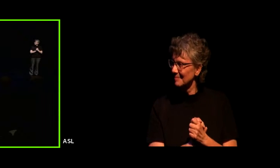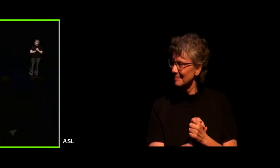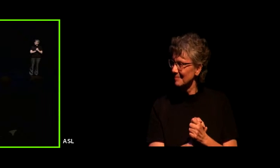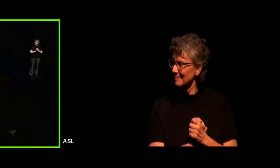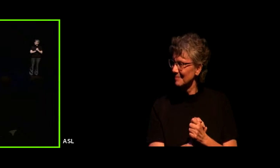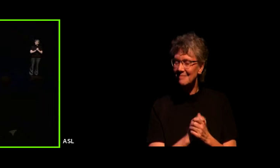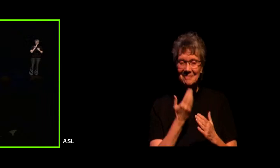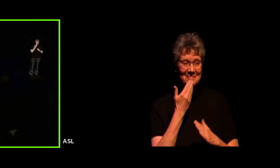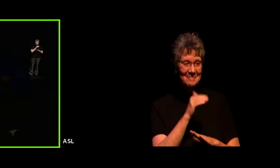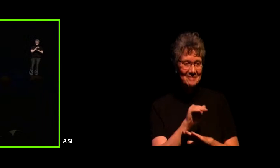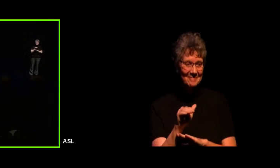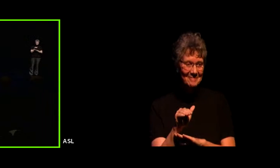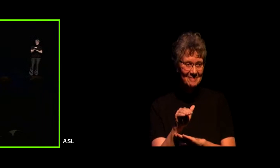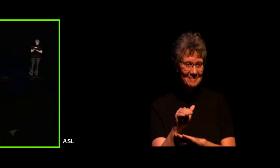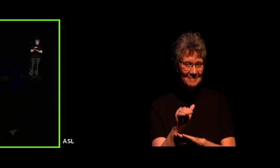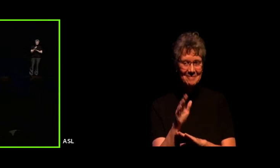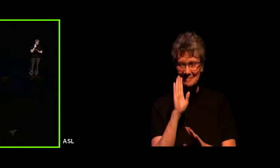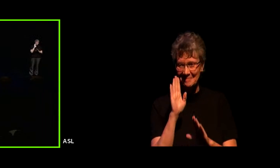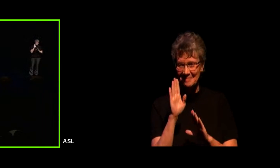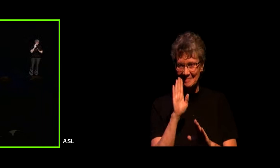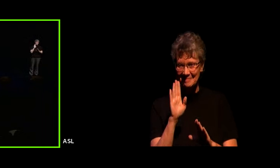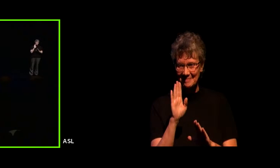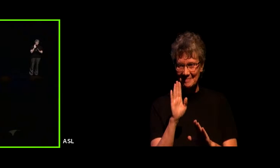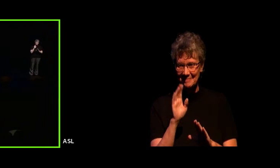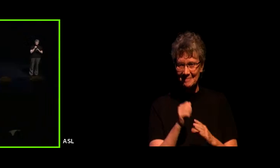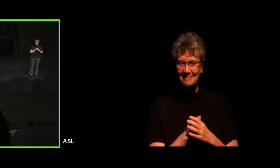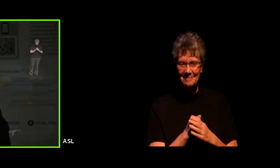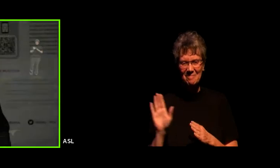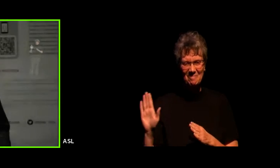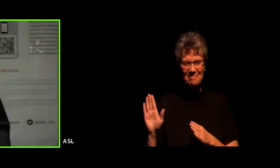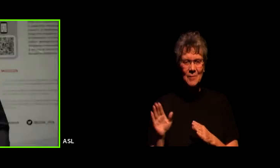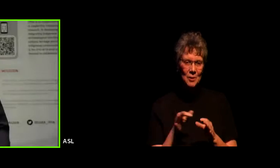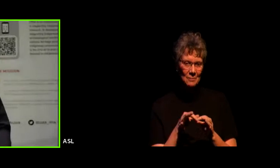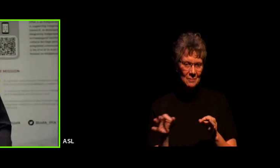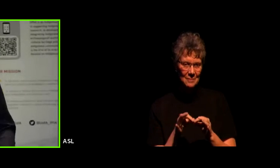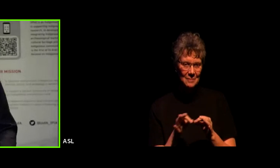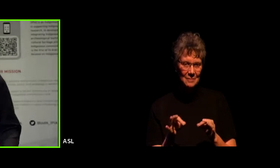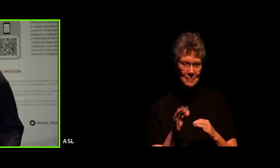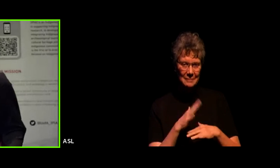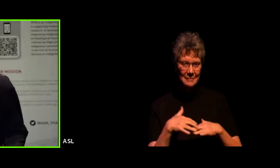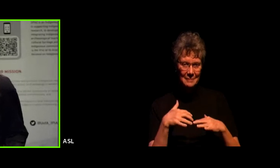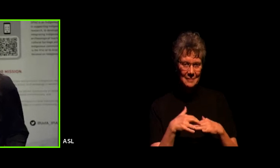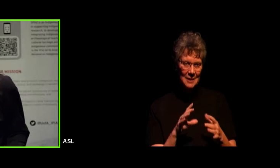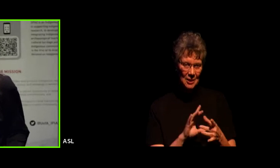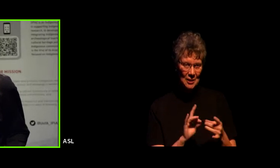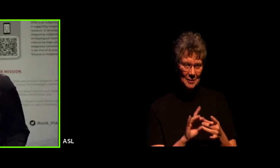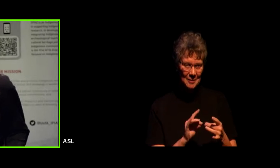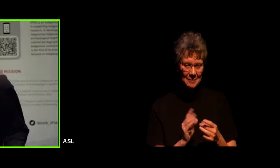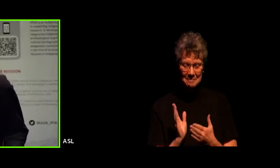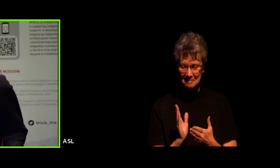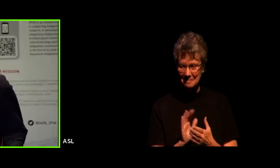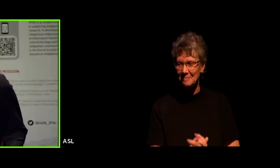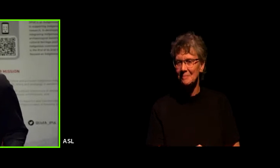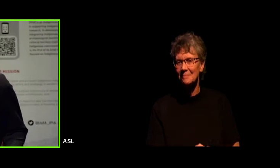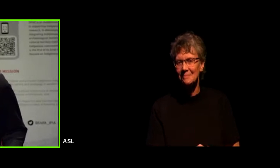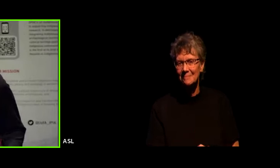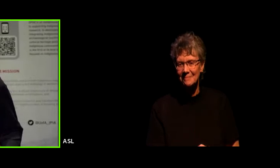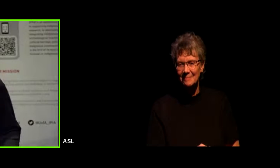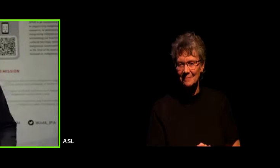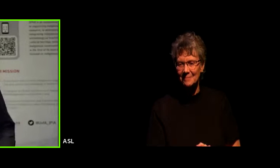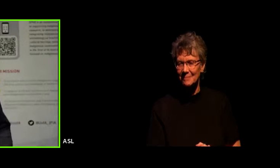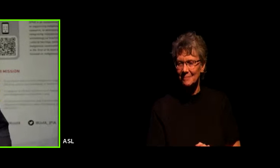Good evening, Tanse. Kisha Supernant egwa awasa kapiguita hadnitsi katsan, miskuchiwa sky ganu